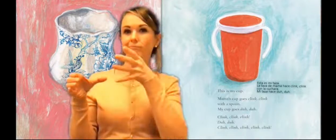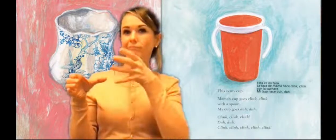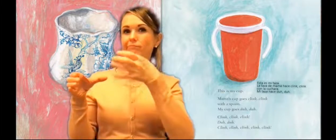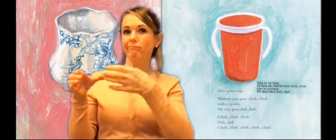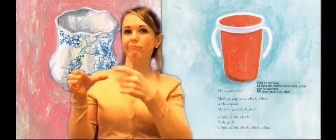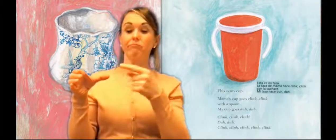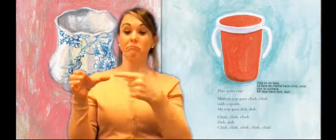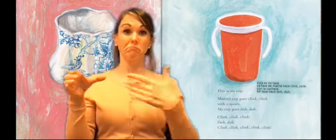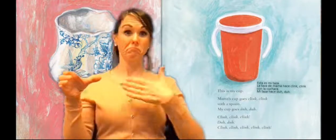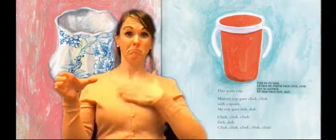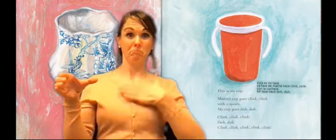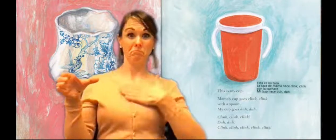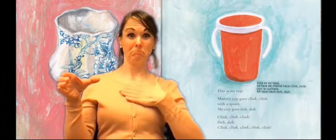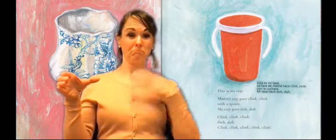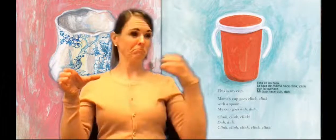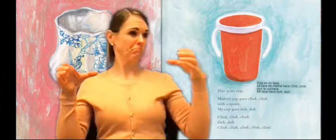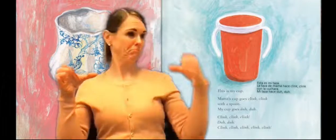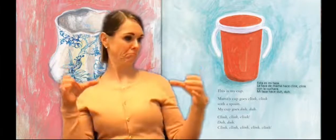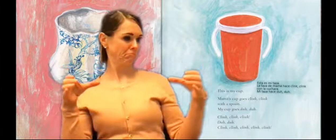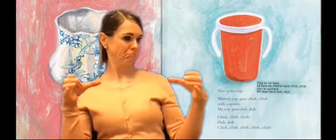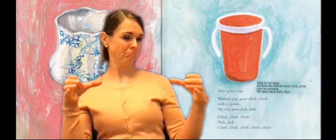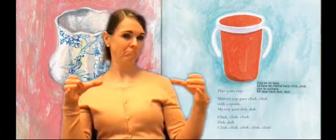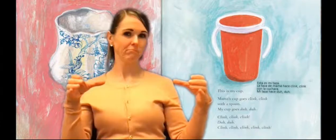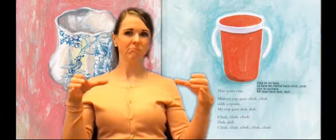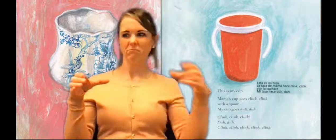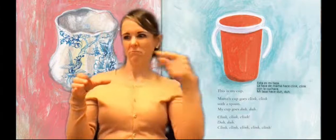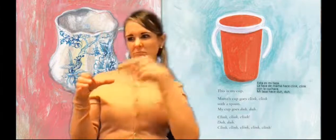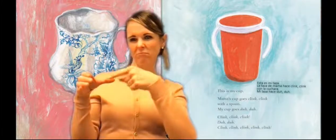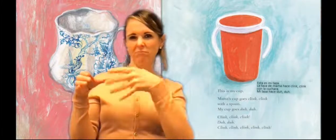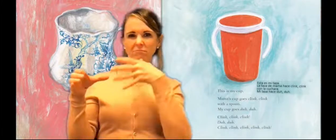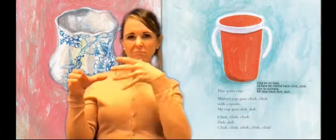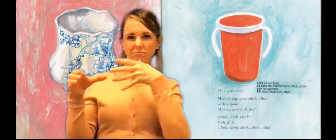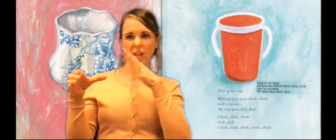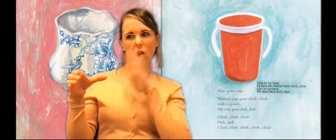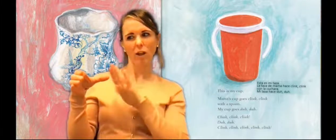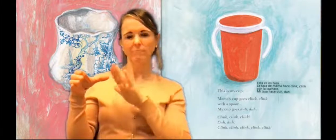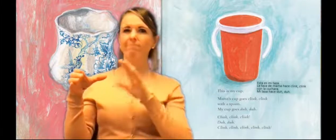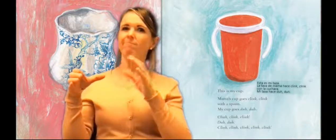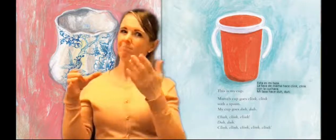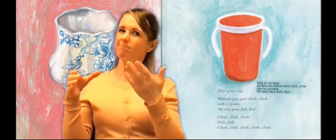Cup. This is Mama's cup. This is my cup.